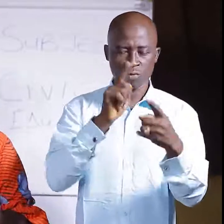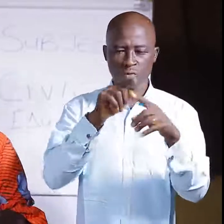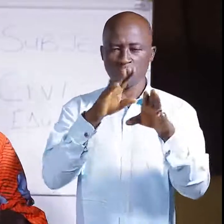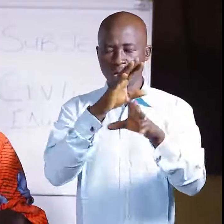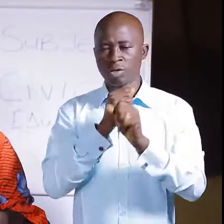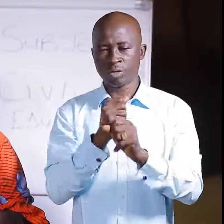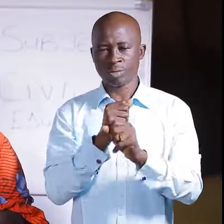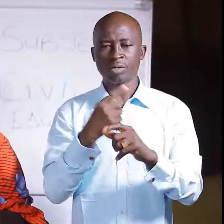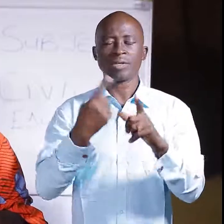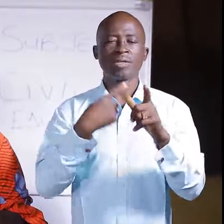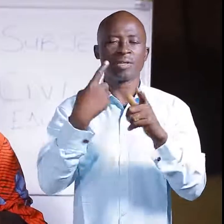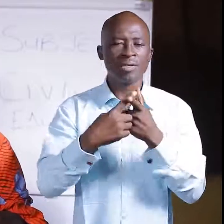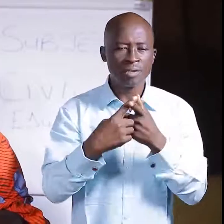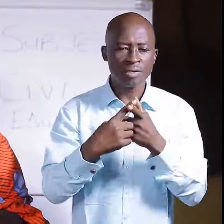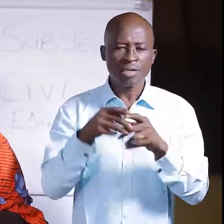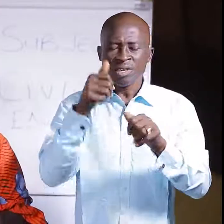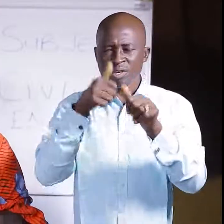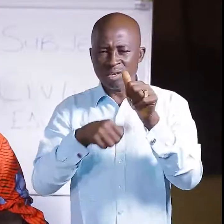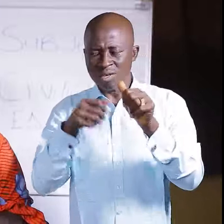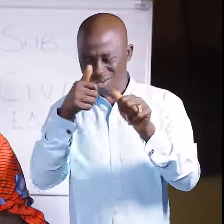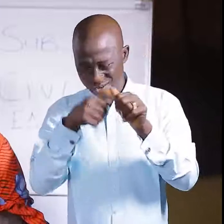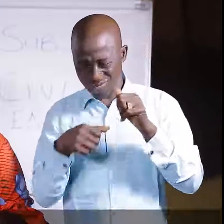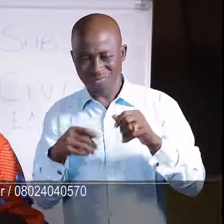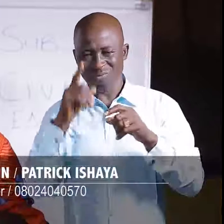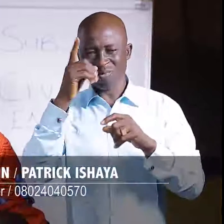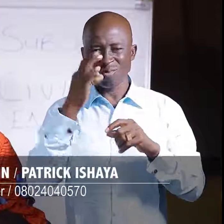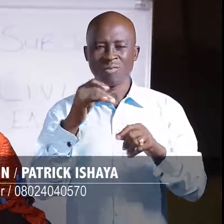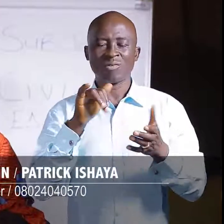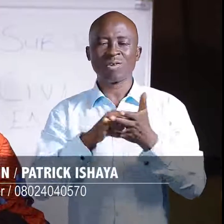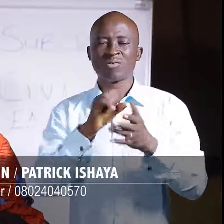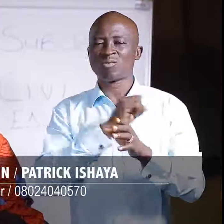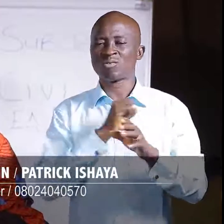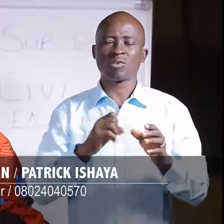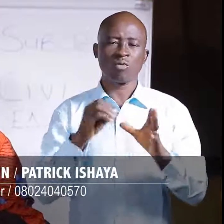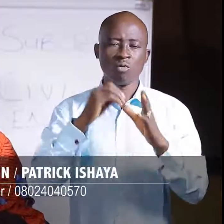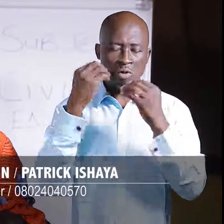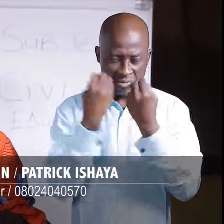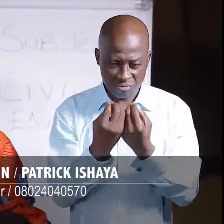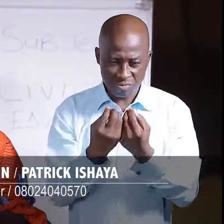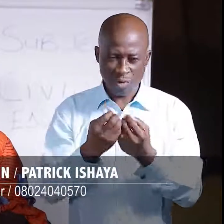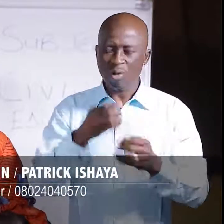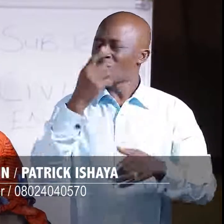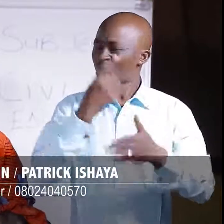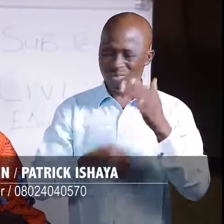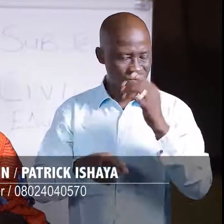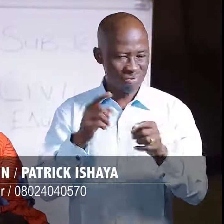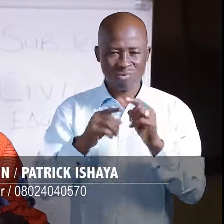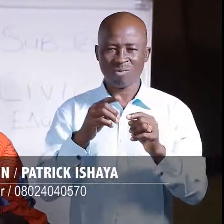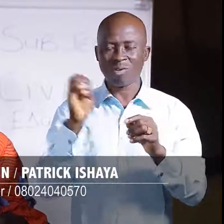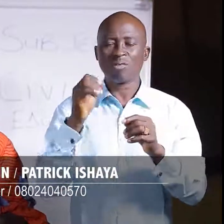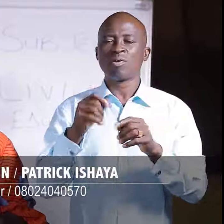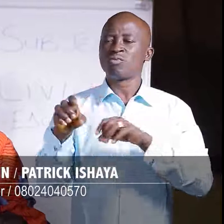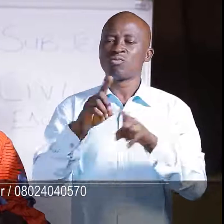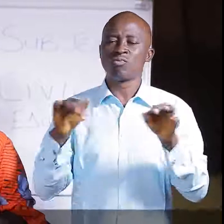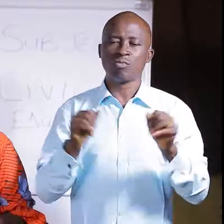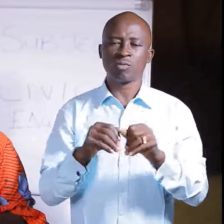achieve, then each and every one of that society or that organization, whatsoever he's doing, his